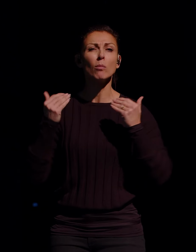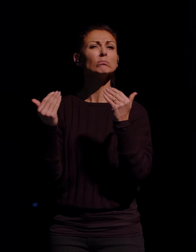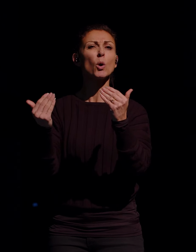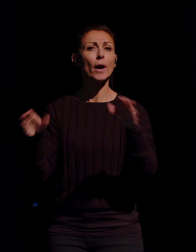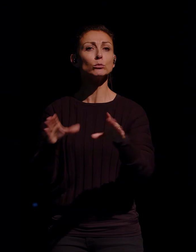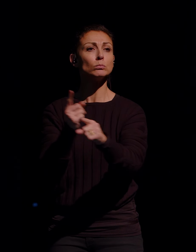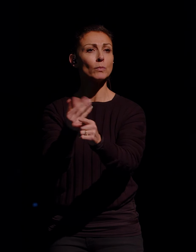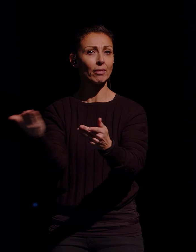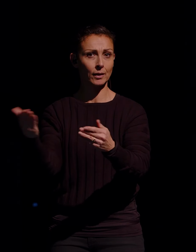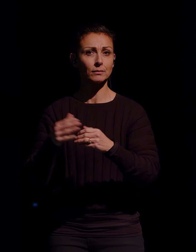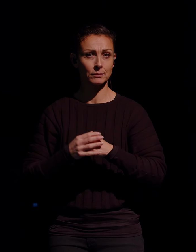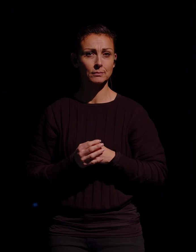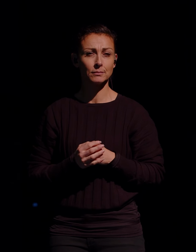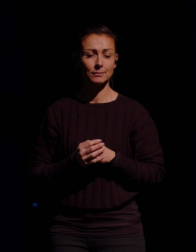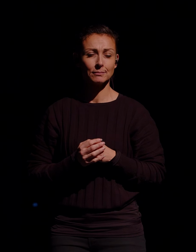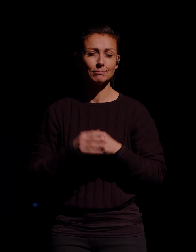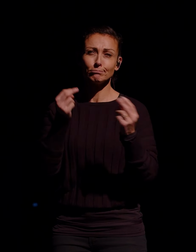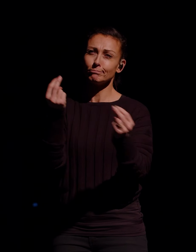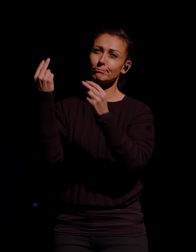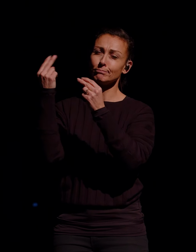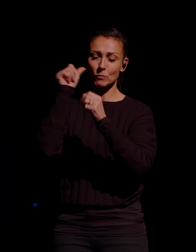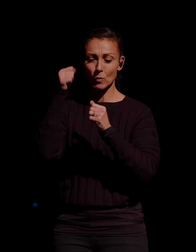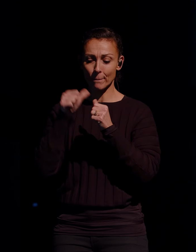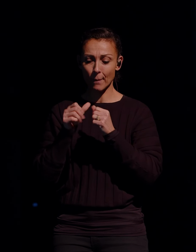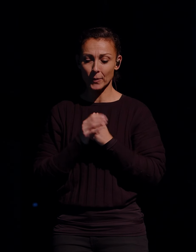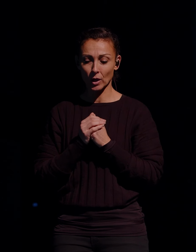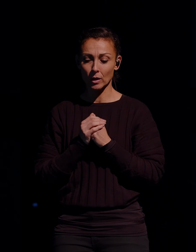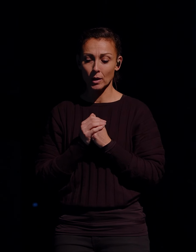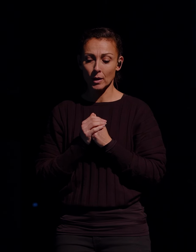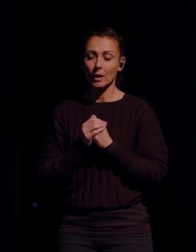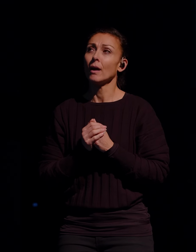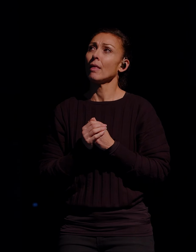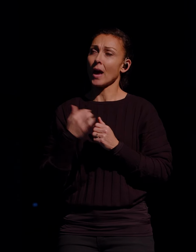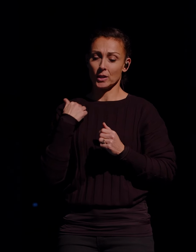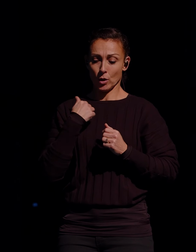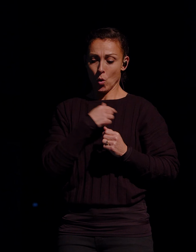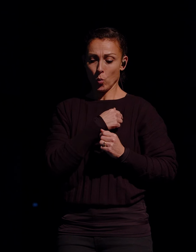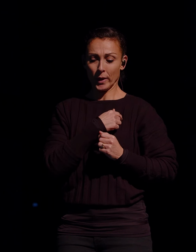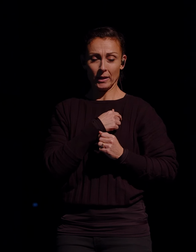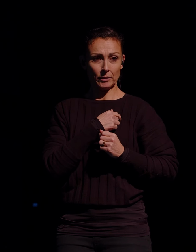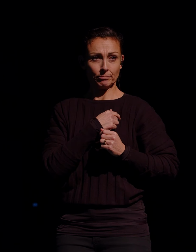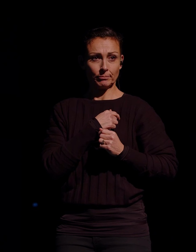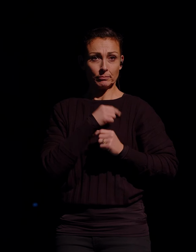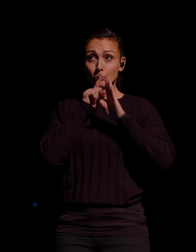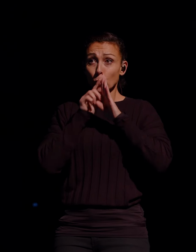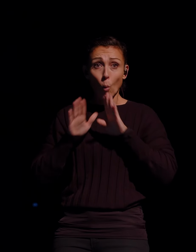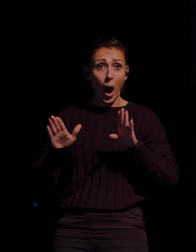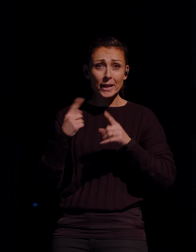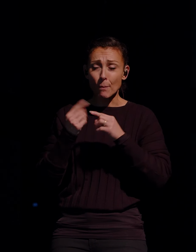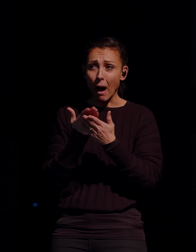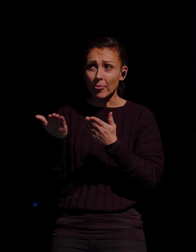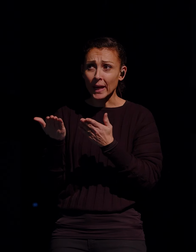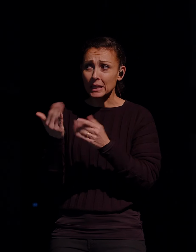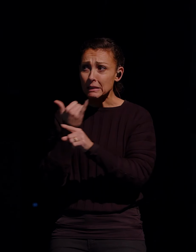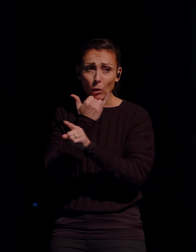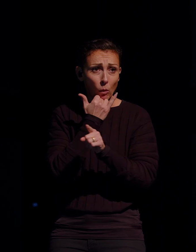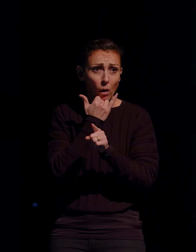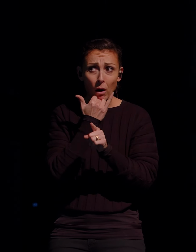To remember that our lives begin to end the day that we become silent about the things that